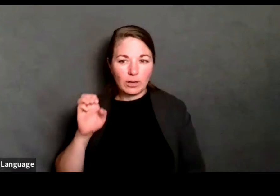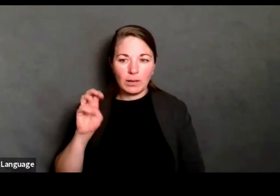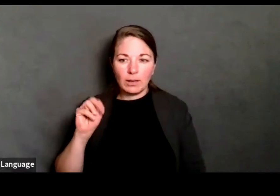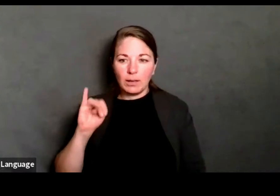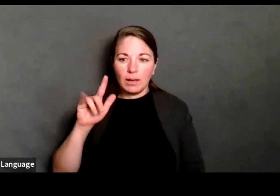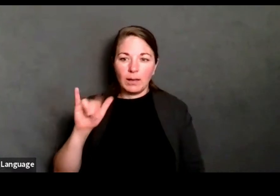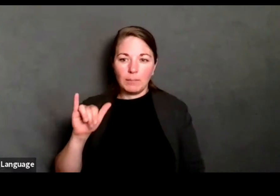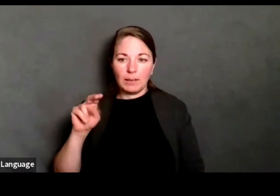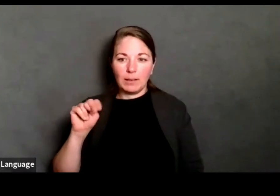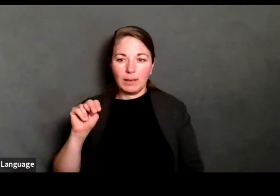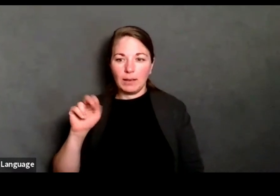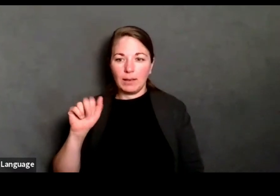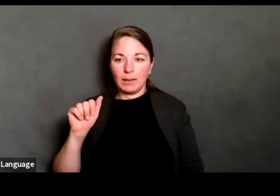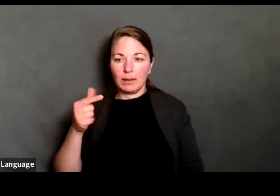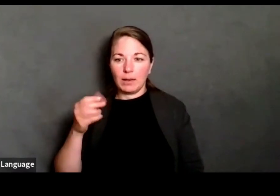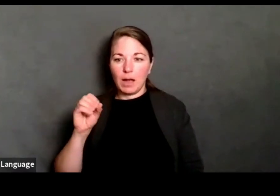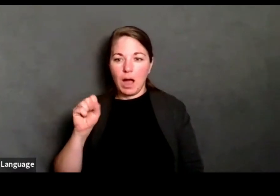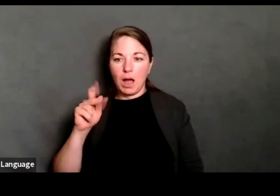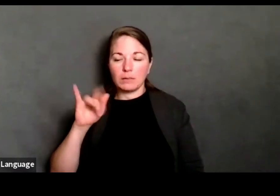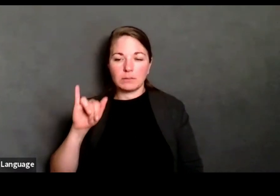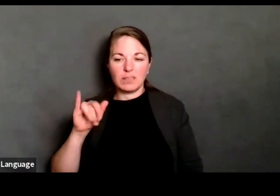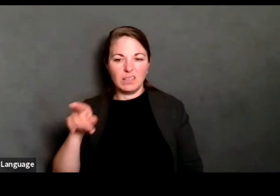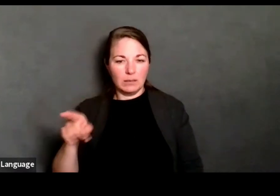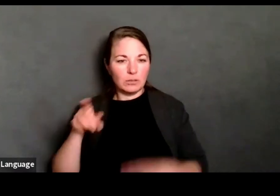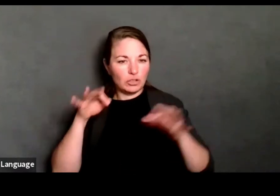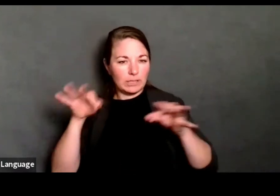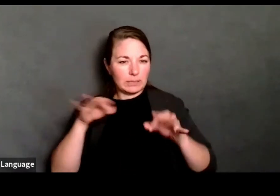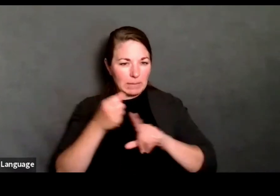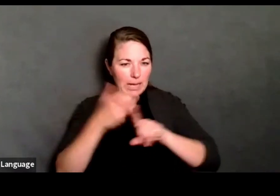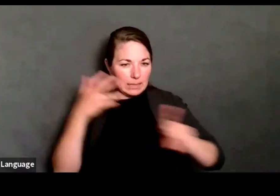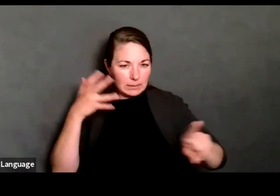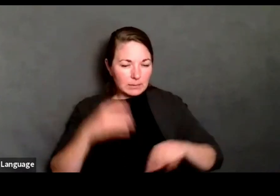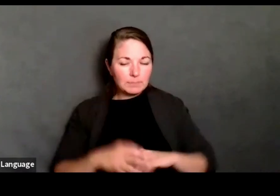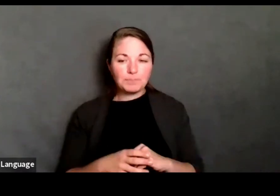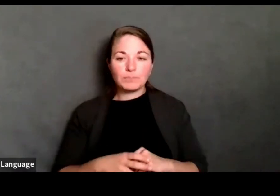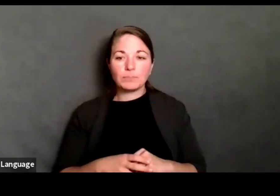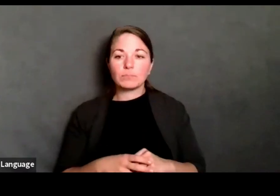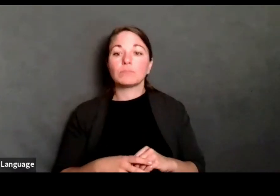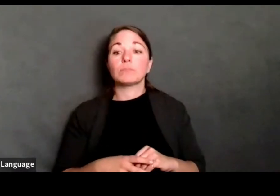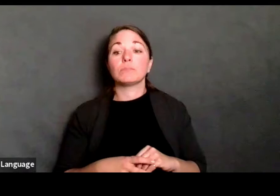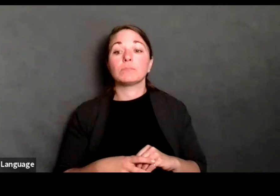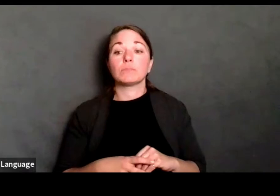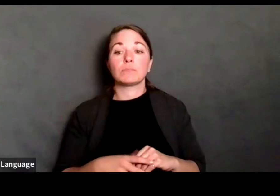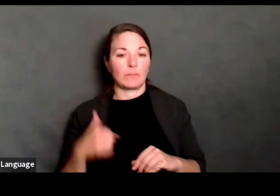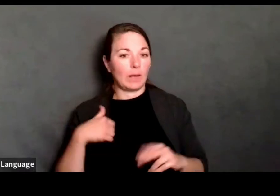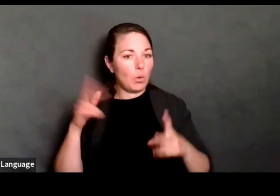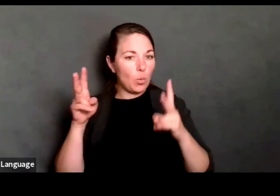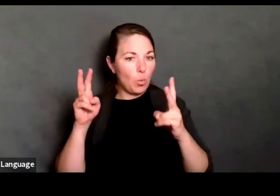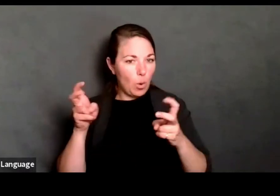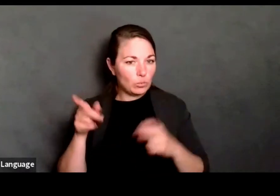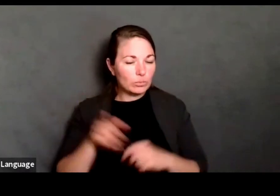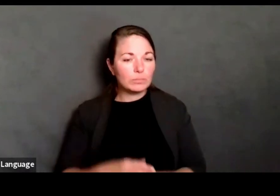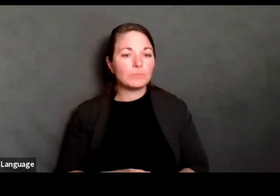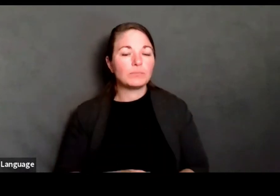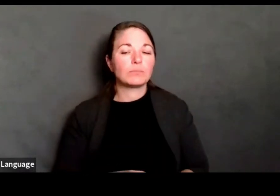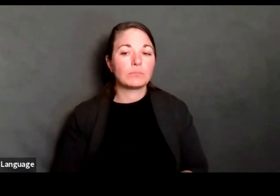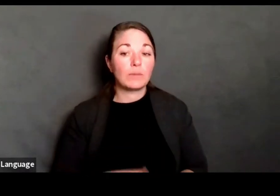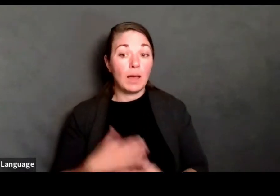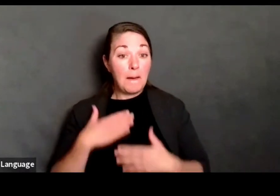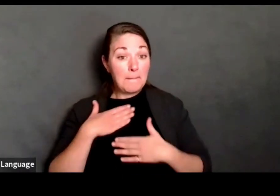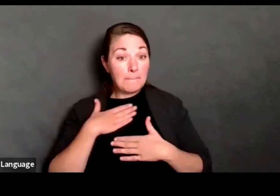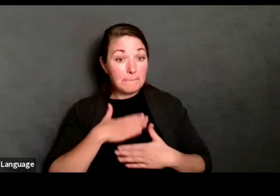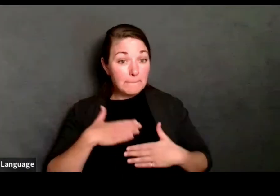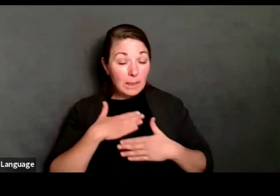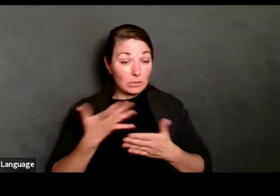explains this concept. So I'm going to use her language. Nagoski explains that, and I'm quoting her here, the